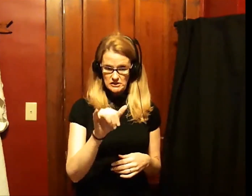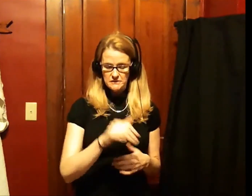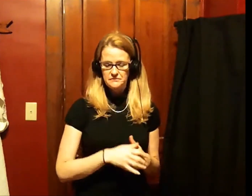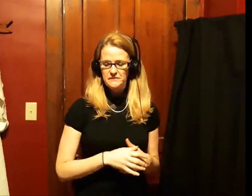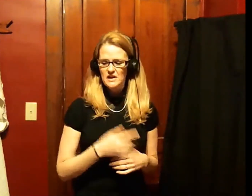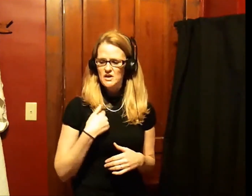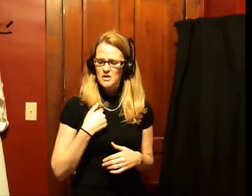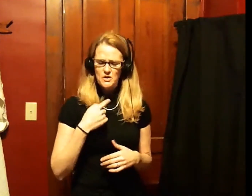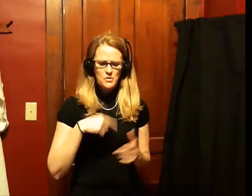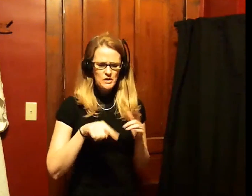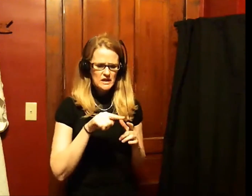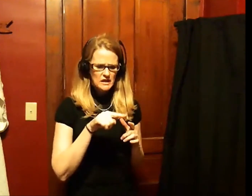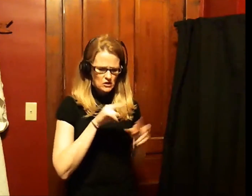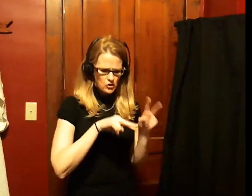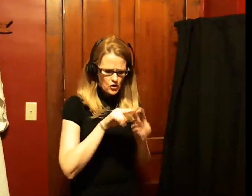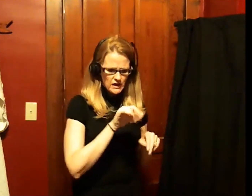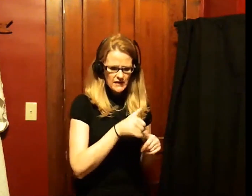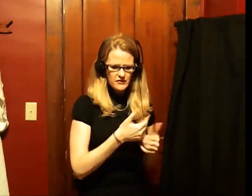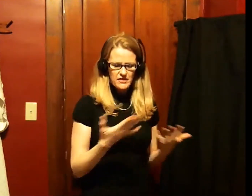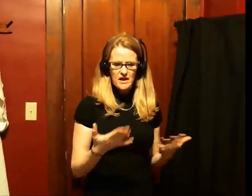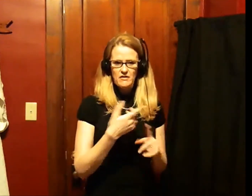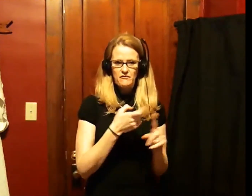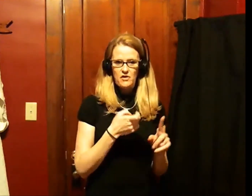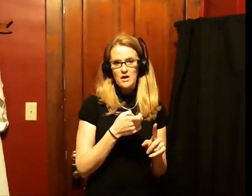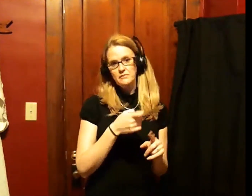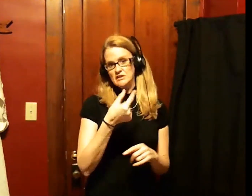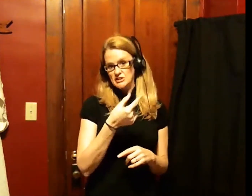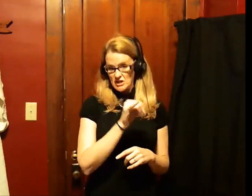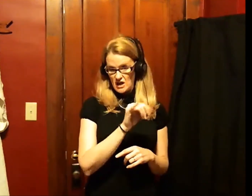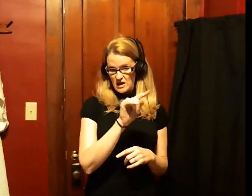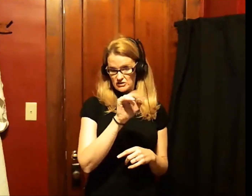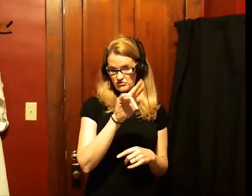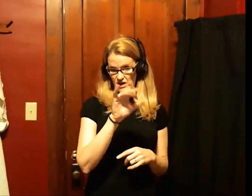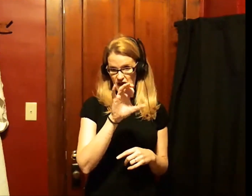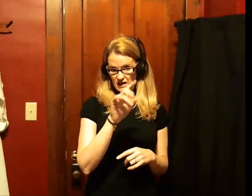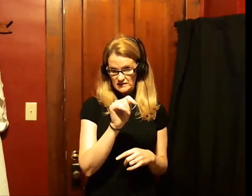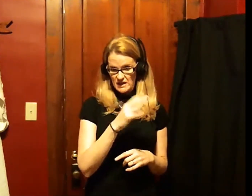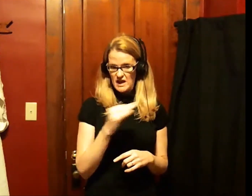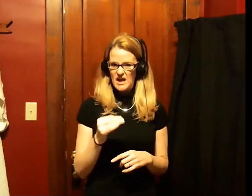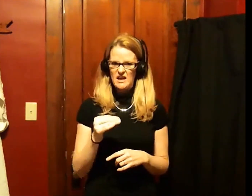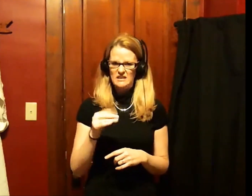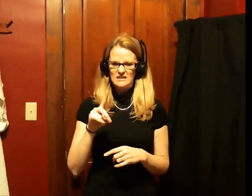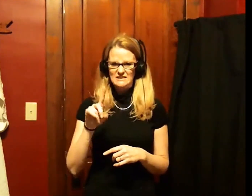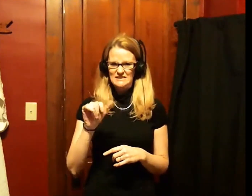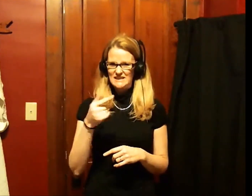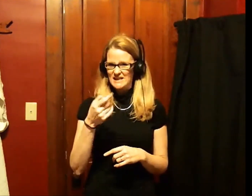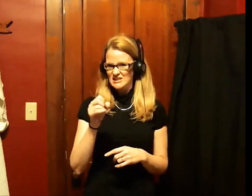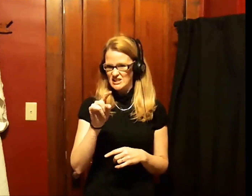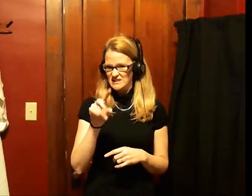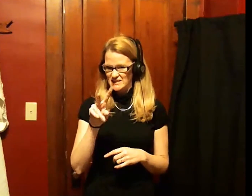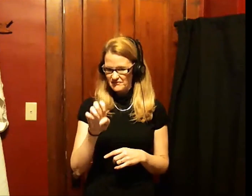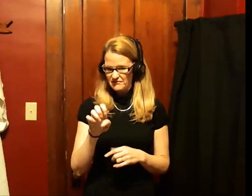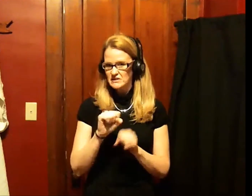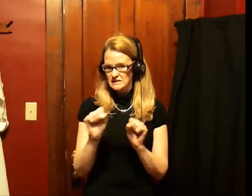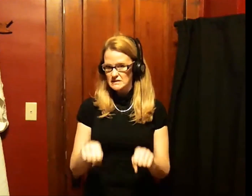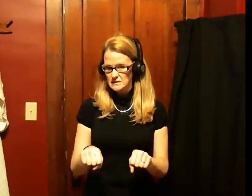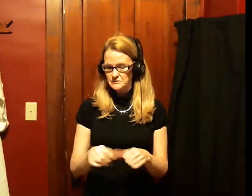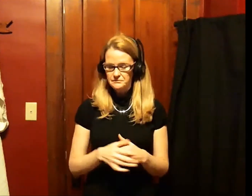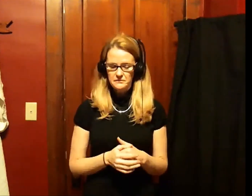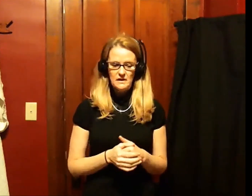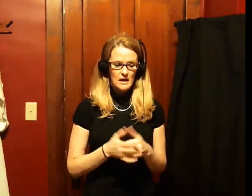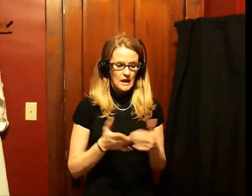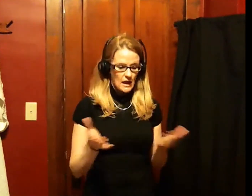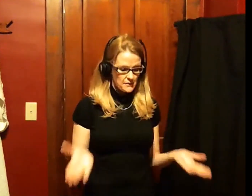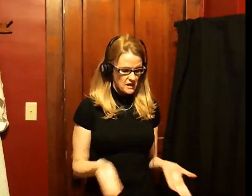We look at everything that has to do with your digestive tract and your digestive system. We're here today to kind of explain a few